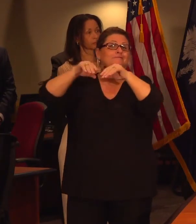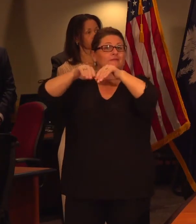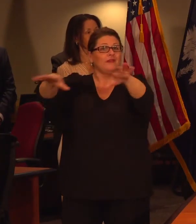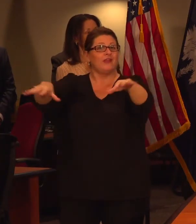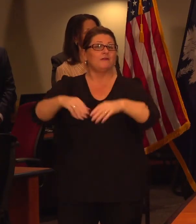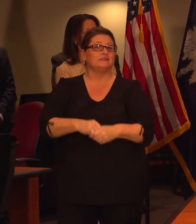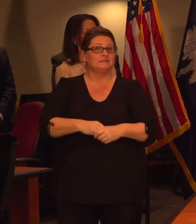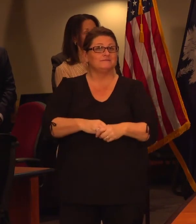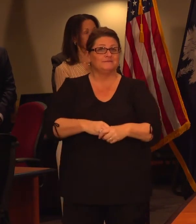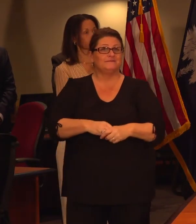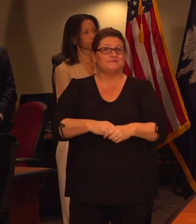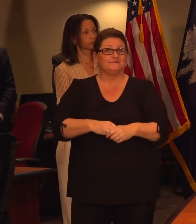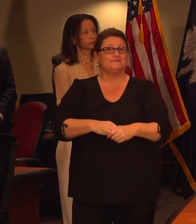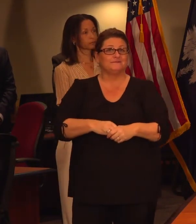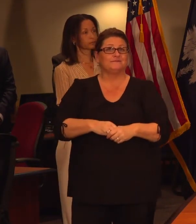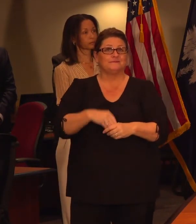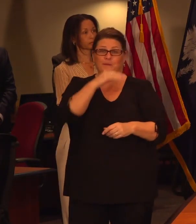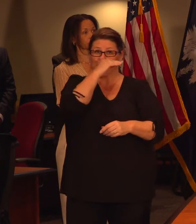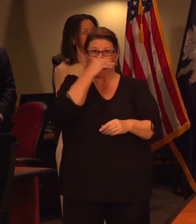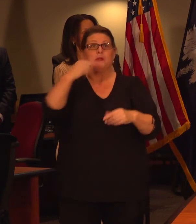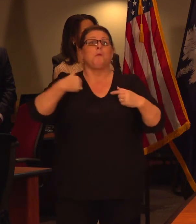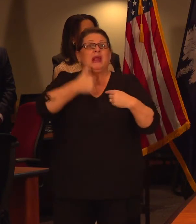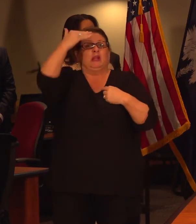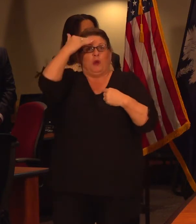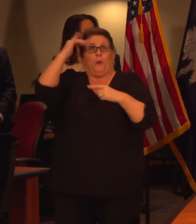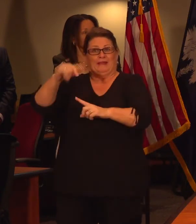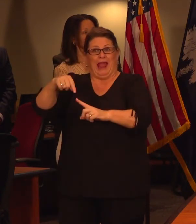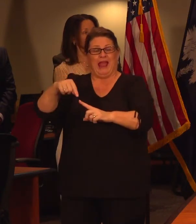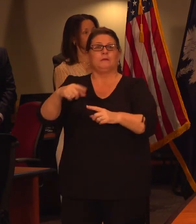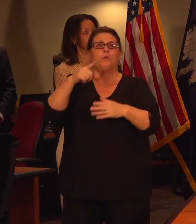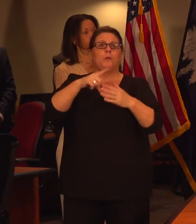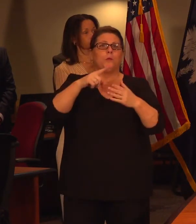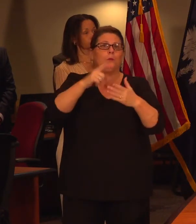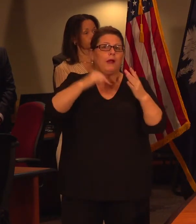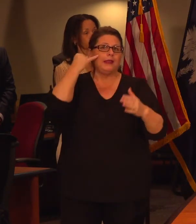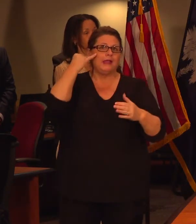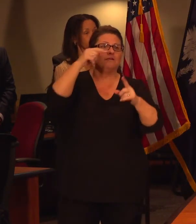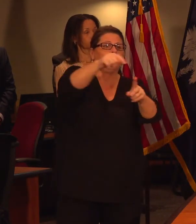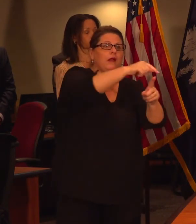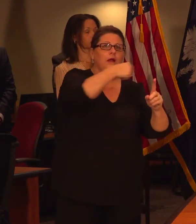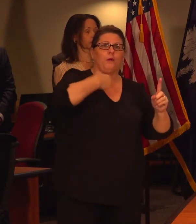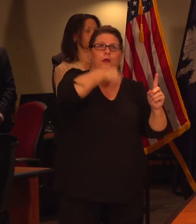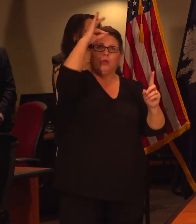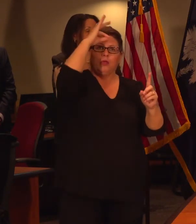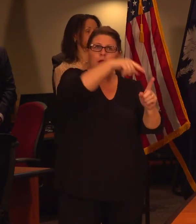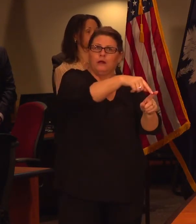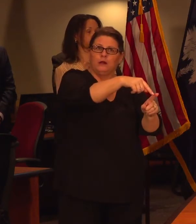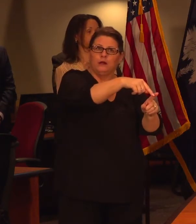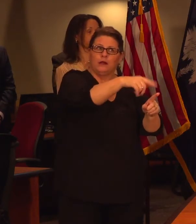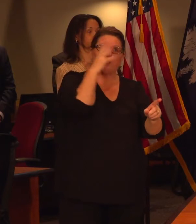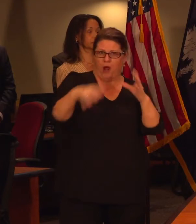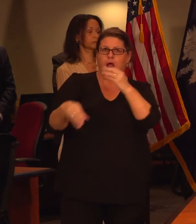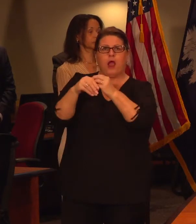increasing incidence of the reports, and those are just the ones that we know about. That doesn't count those cases out there that we don't know about. All those